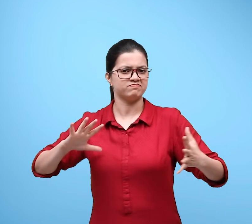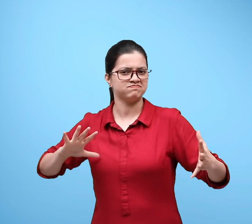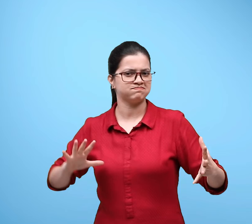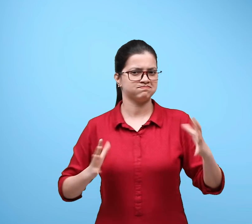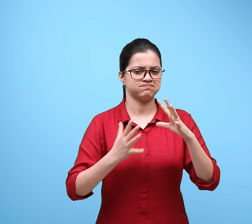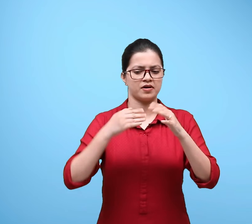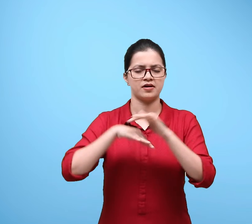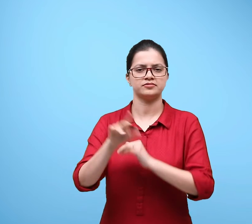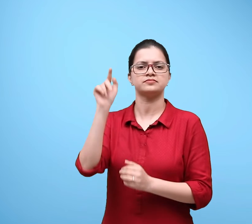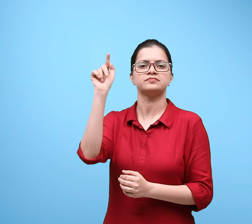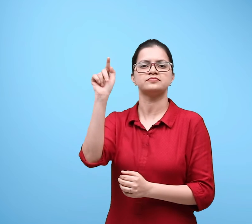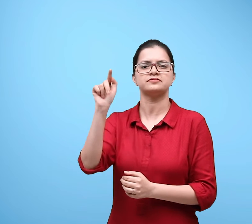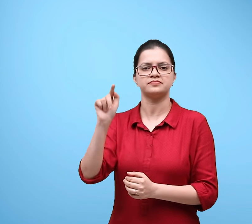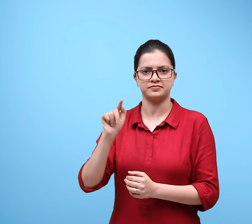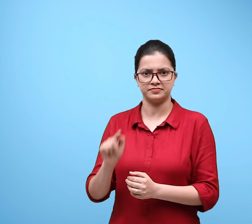Page 33. Summary.